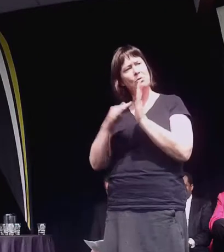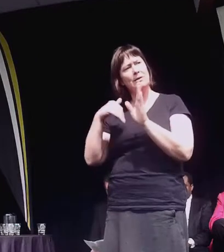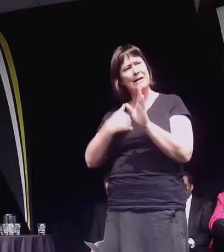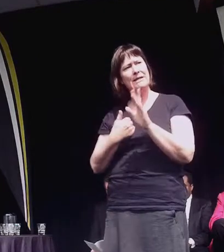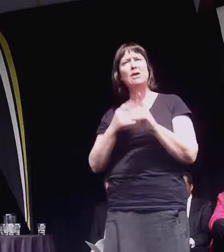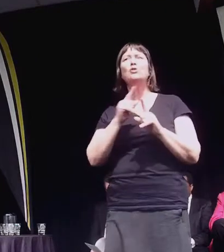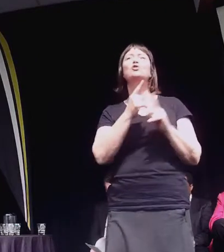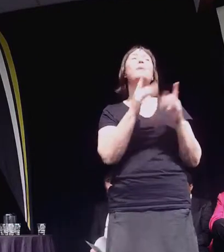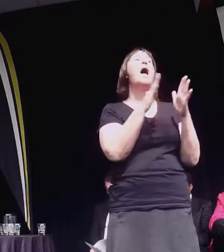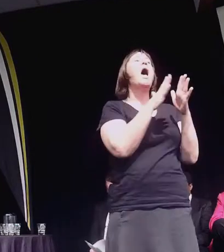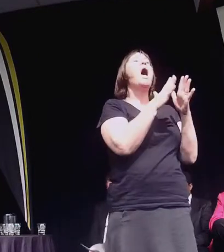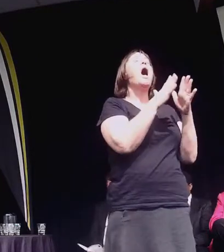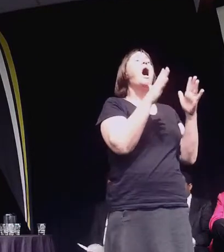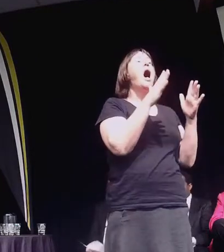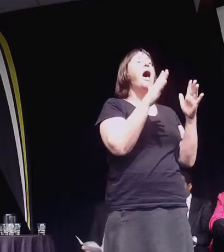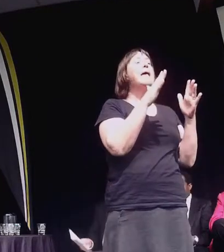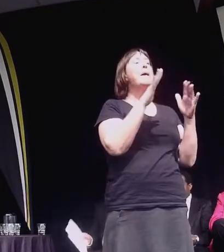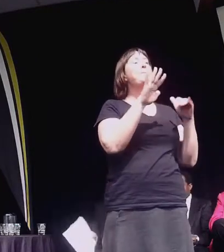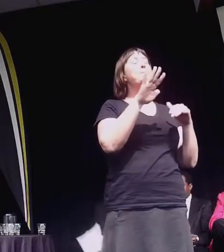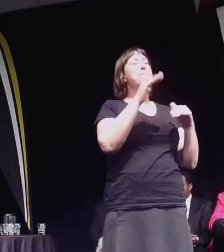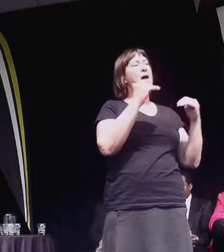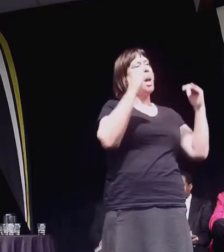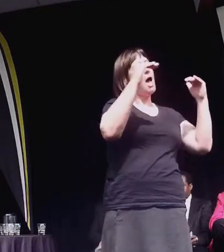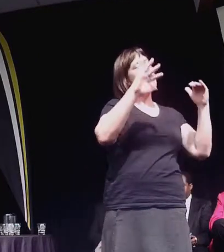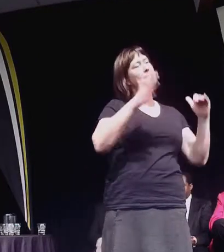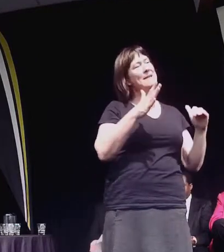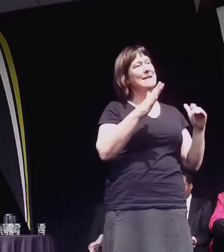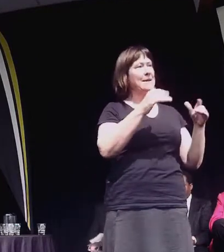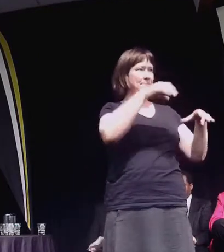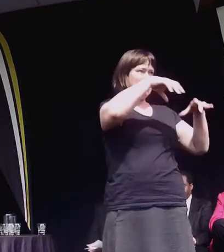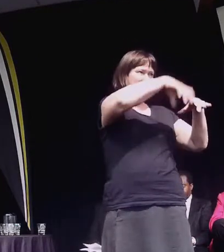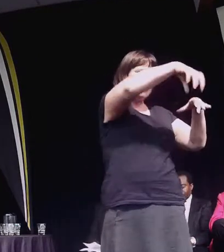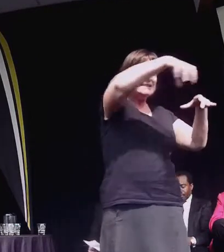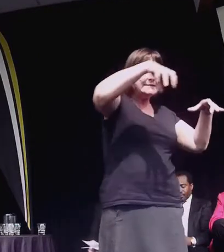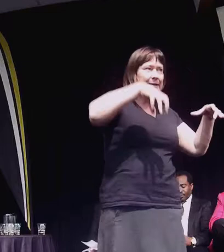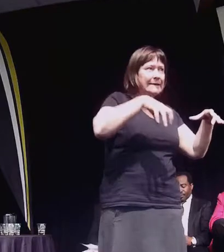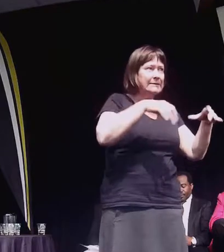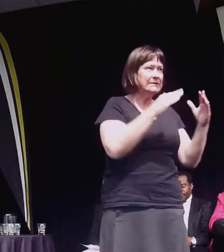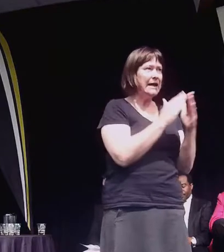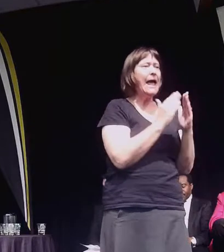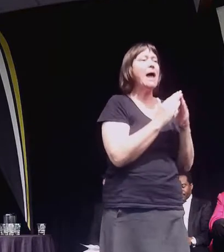density developments. Is the city ready for this?